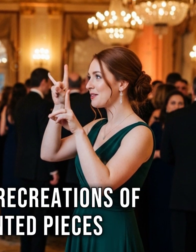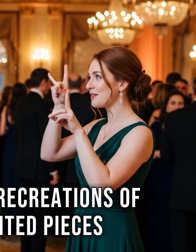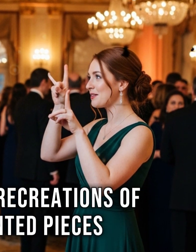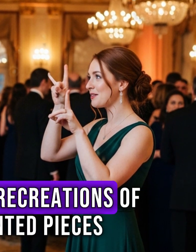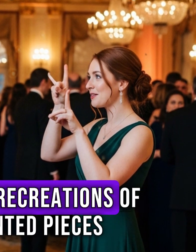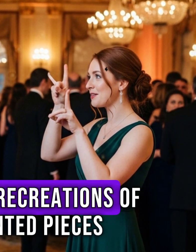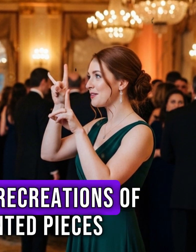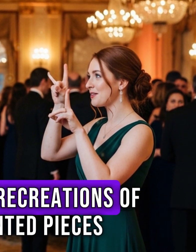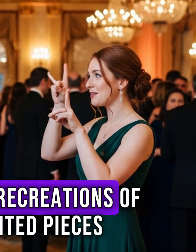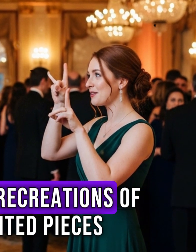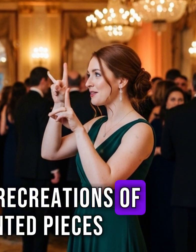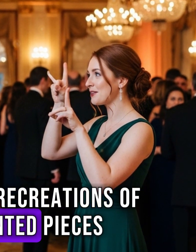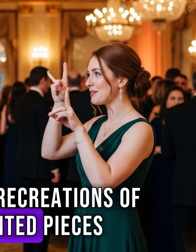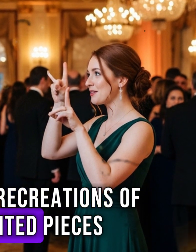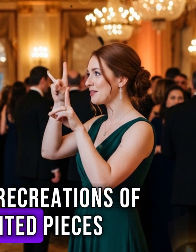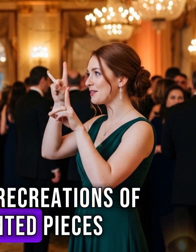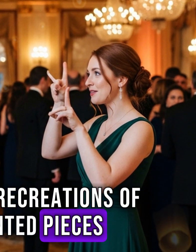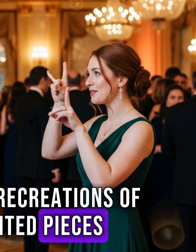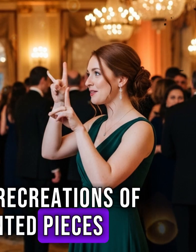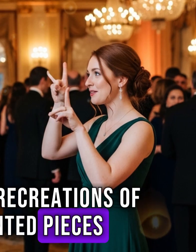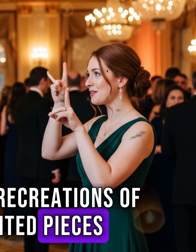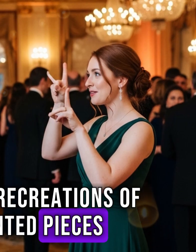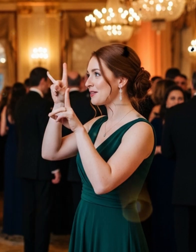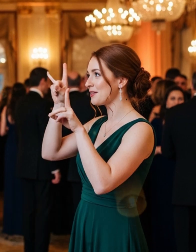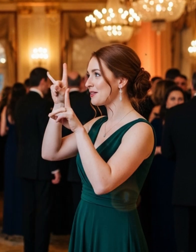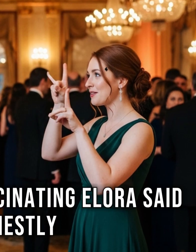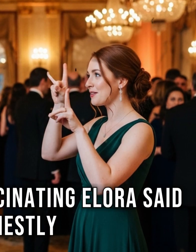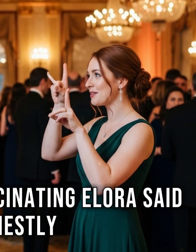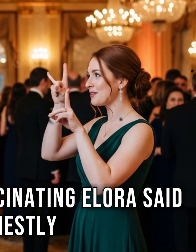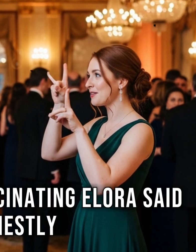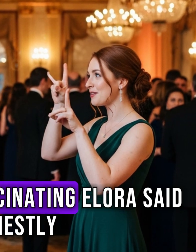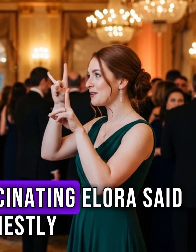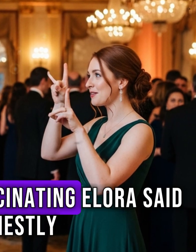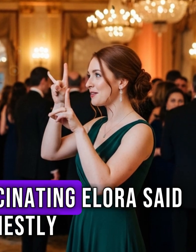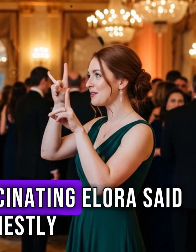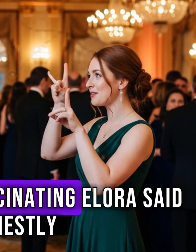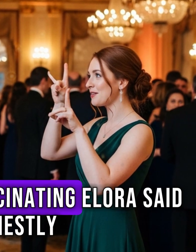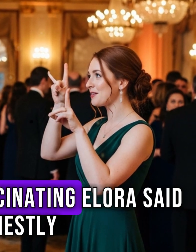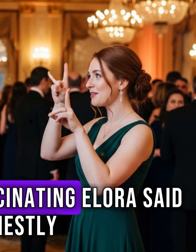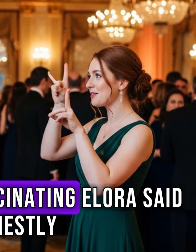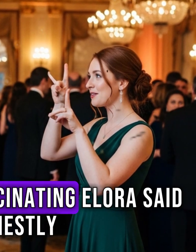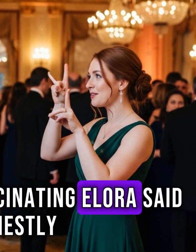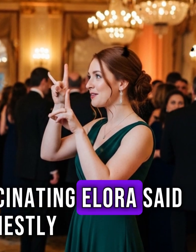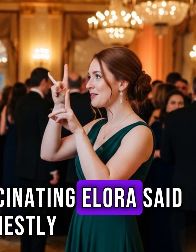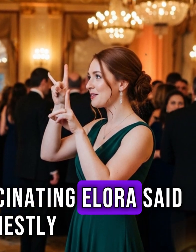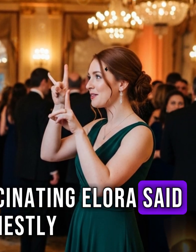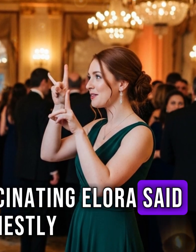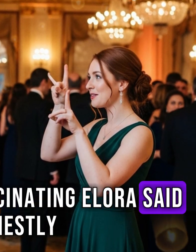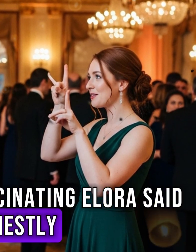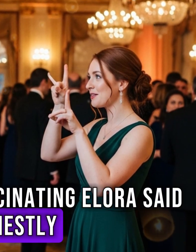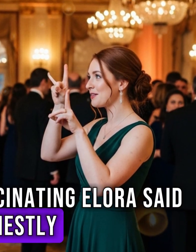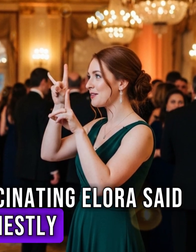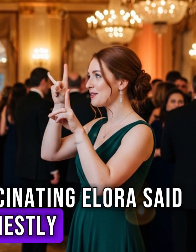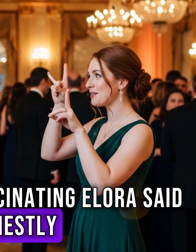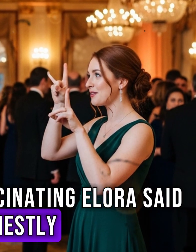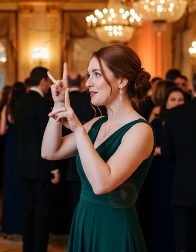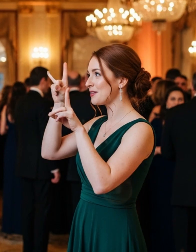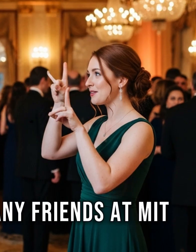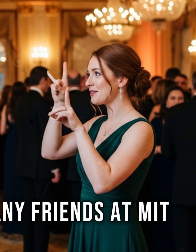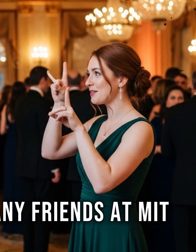printing recreations of fragmented pieces. That sounds fascinating, Elora said honestly. Do you have